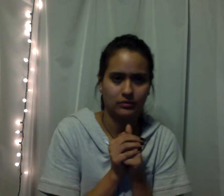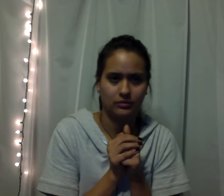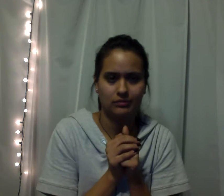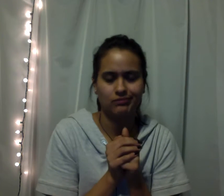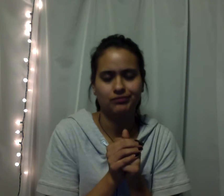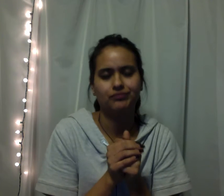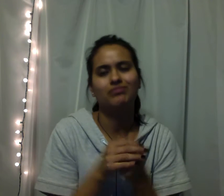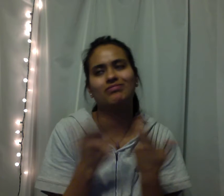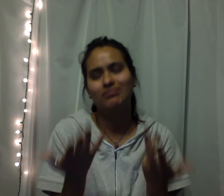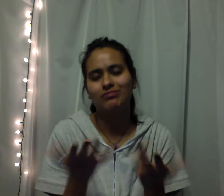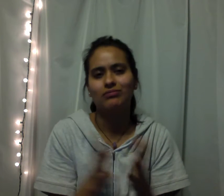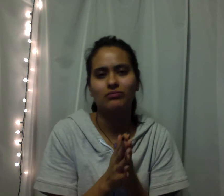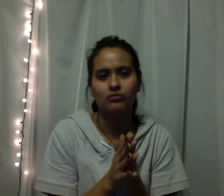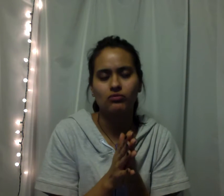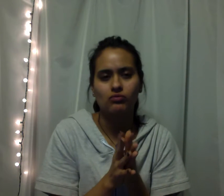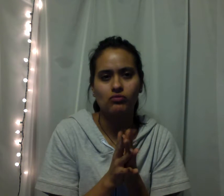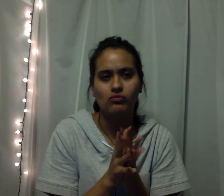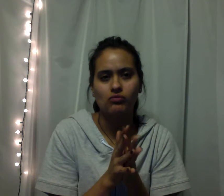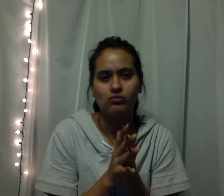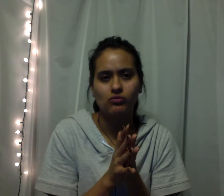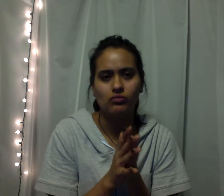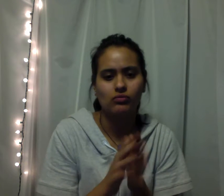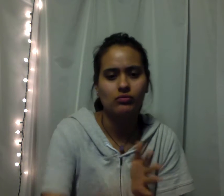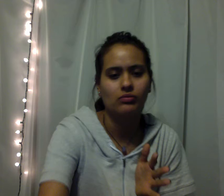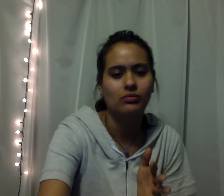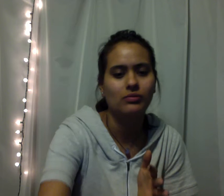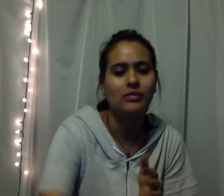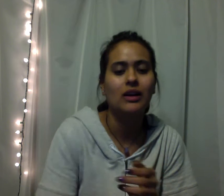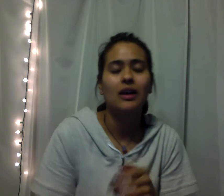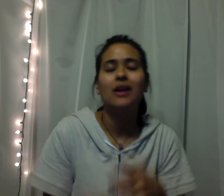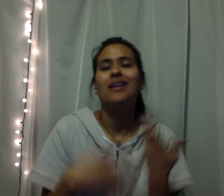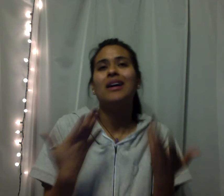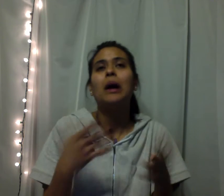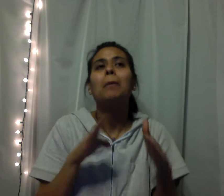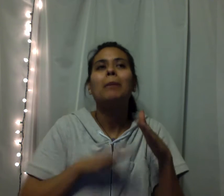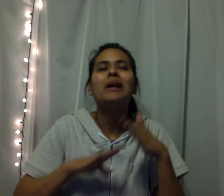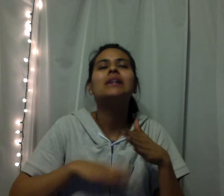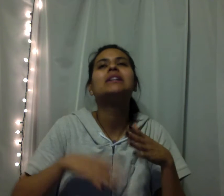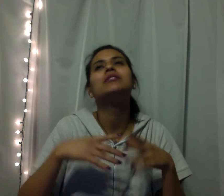Basically, you can say that these two are opposites. Take a